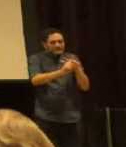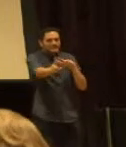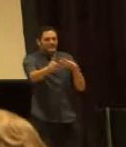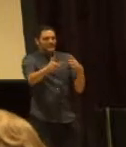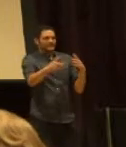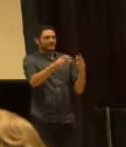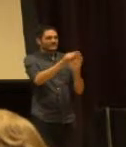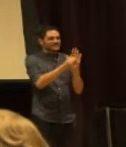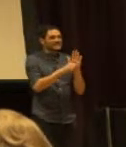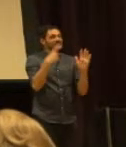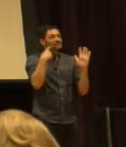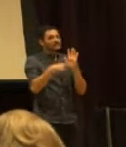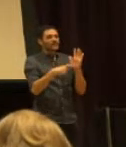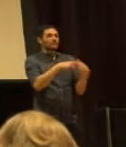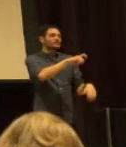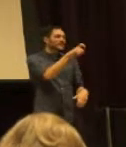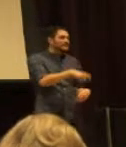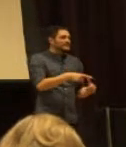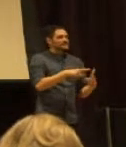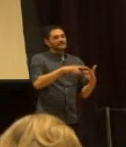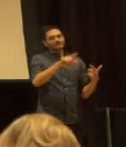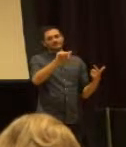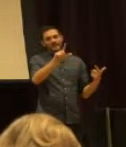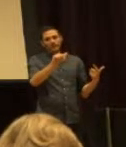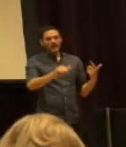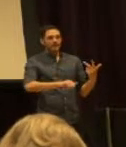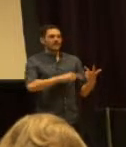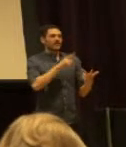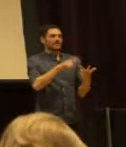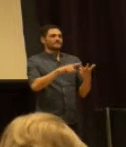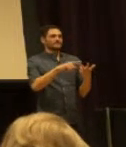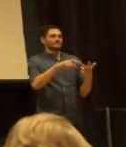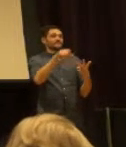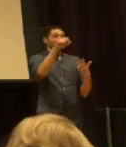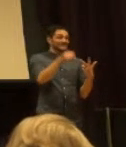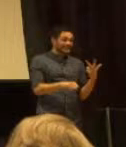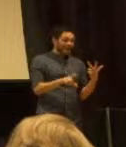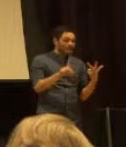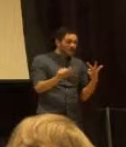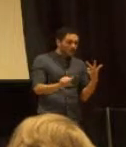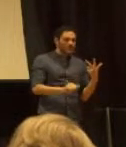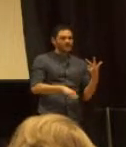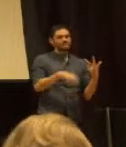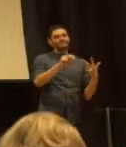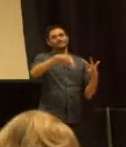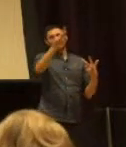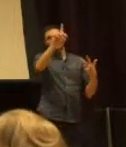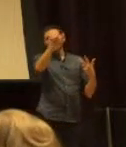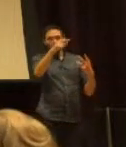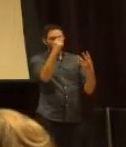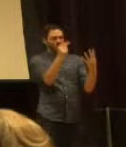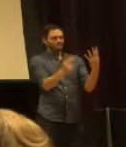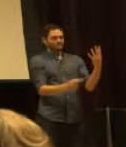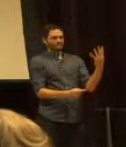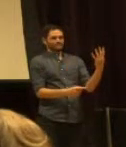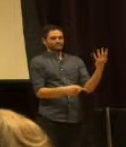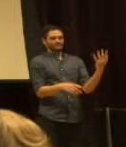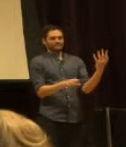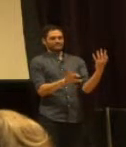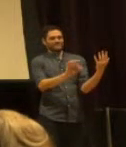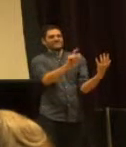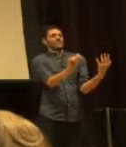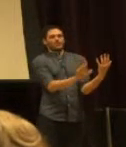like Alabama, states like South and North Dakota, states like Florida, states that